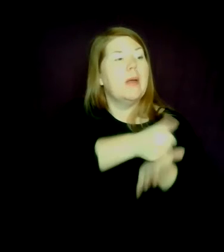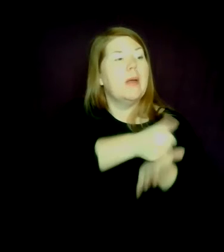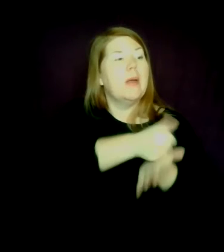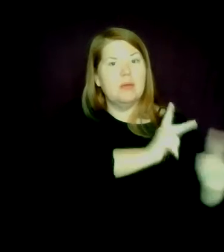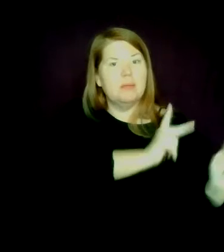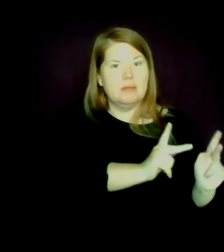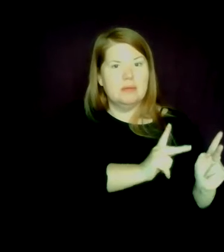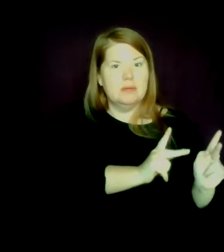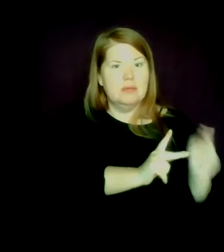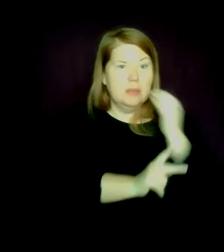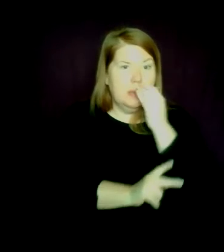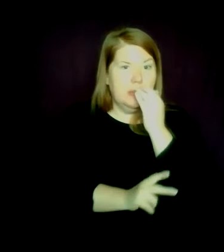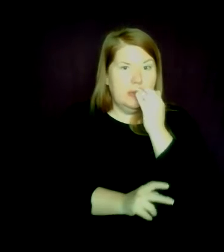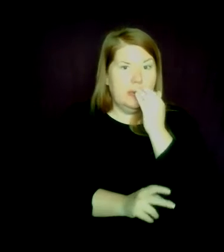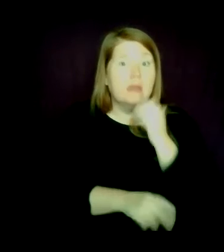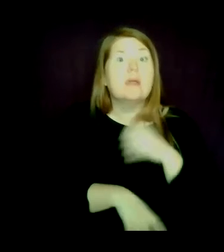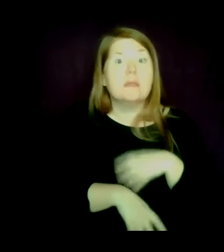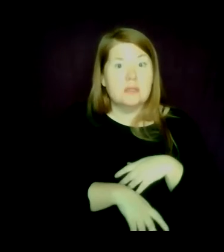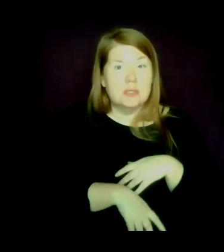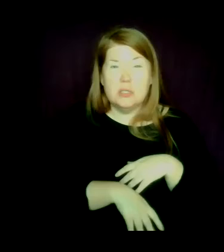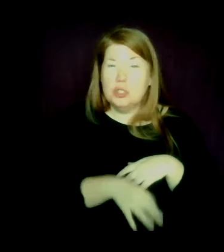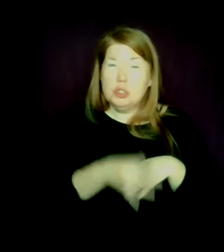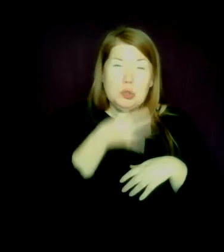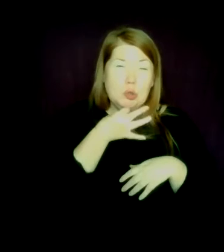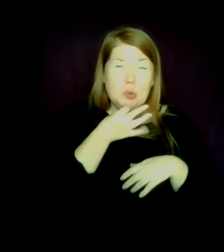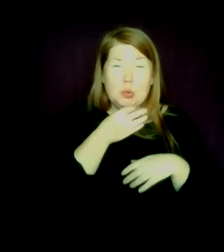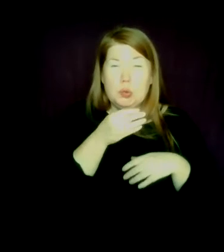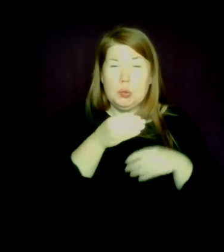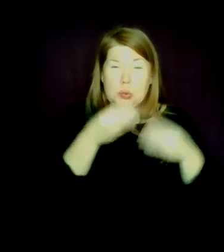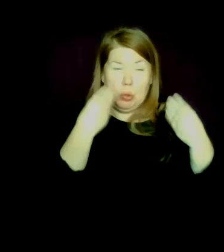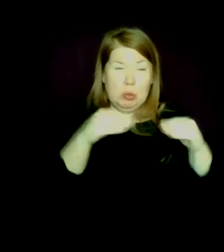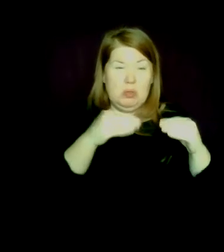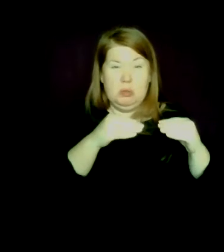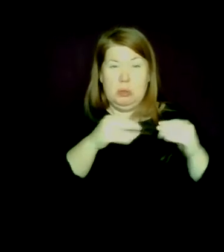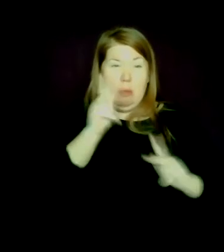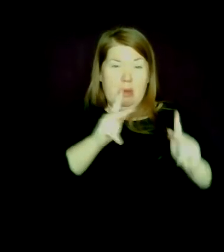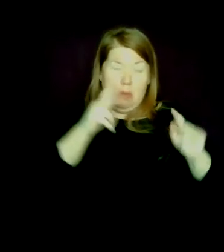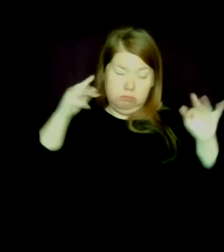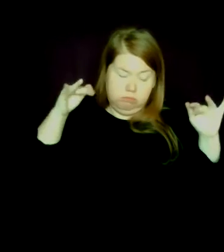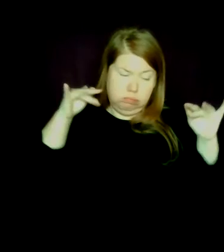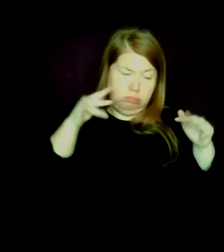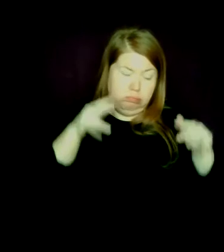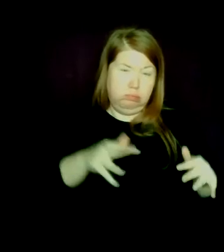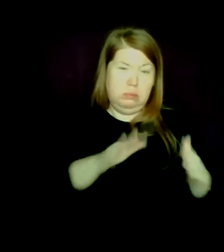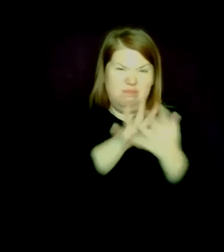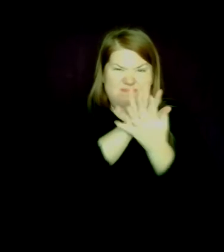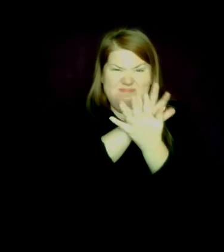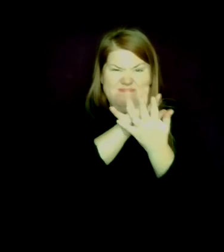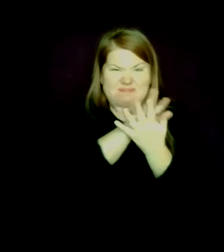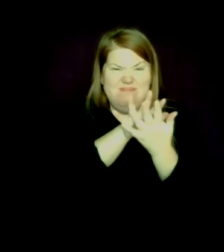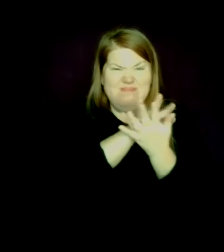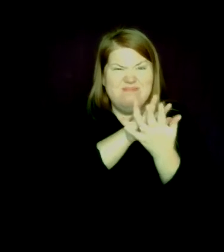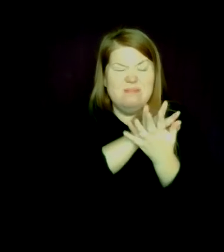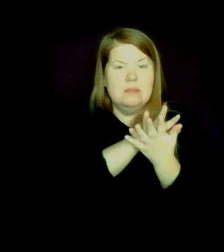You, that's the name of her mom's store, is crowded with people. I watch Mama press Miss Escobar's hair